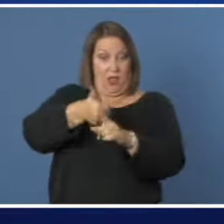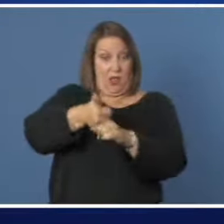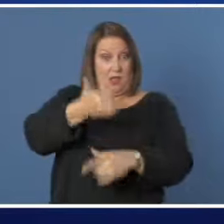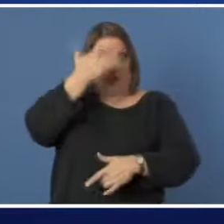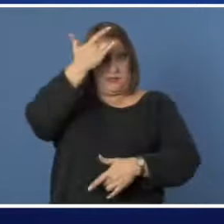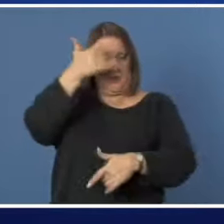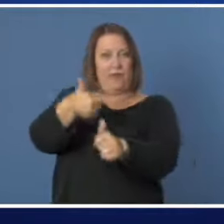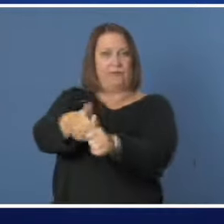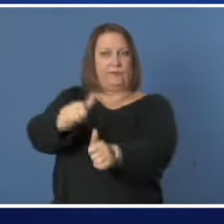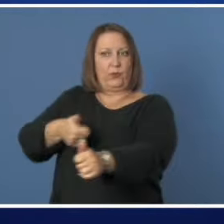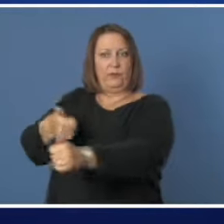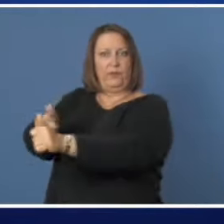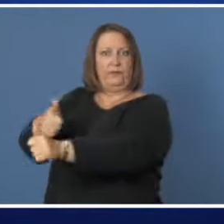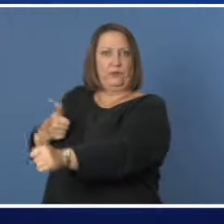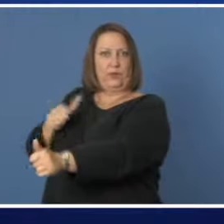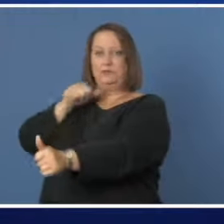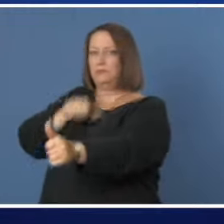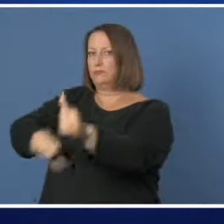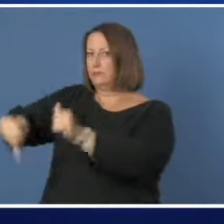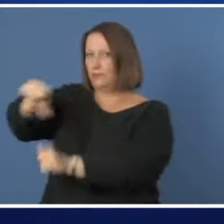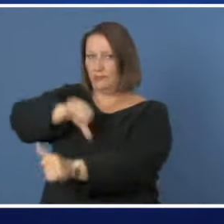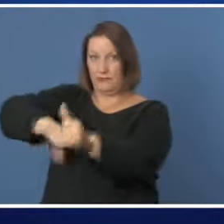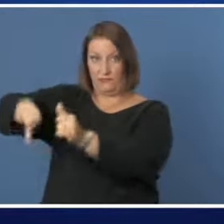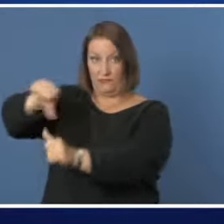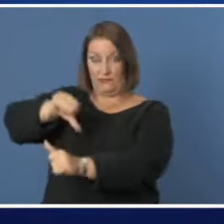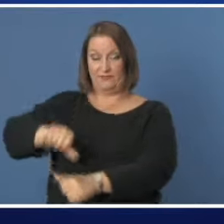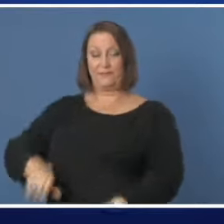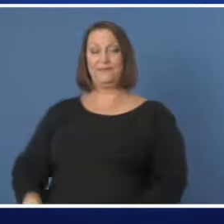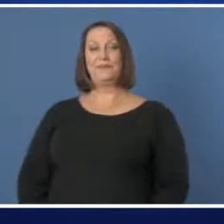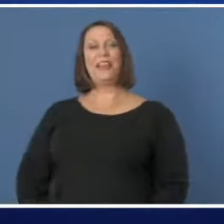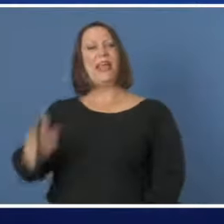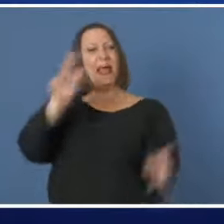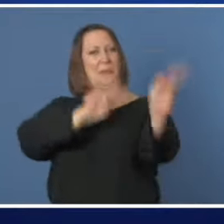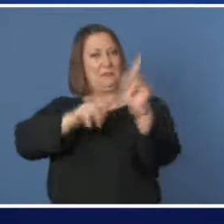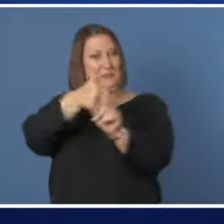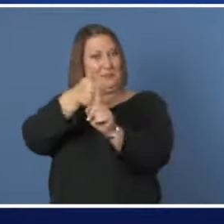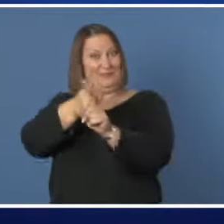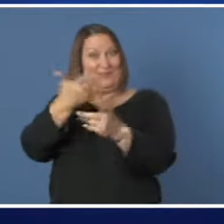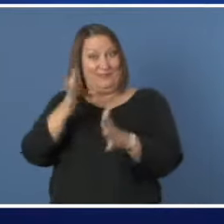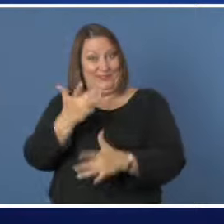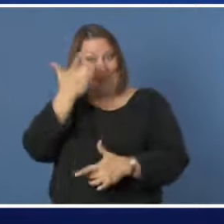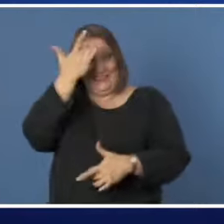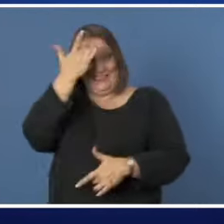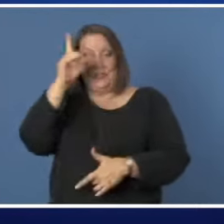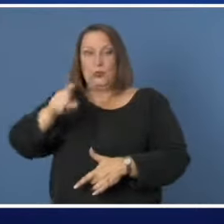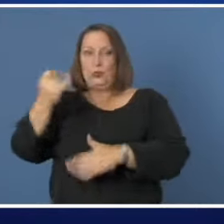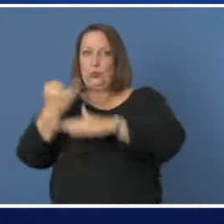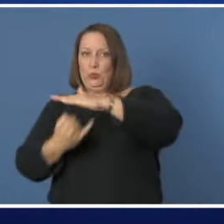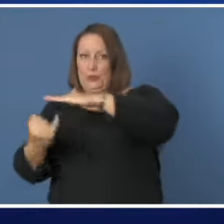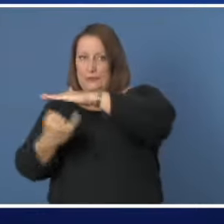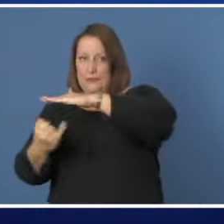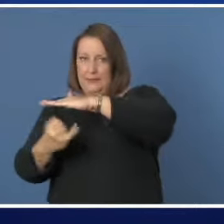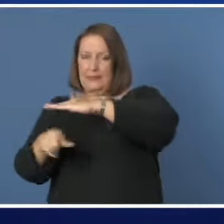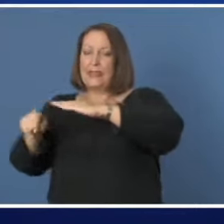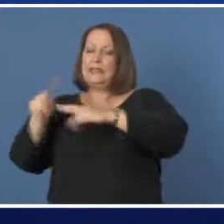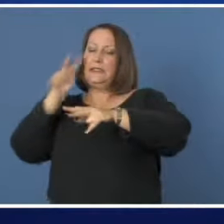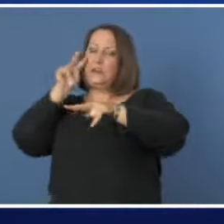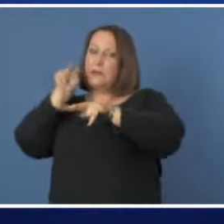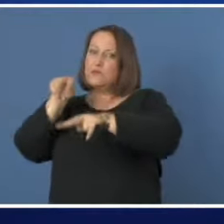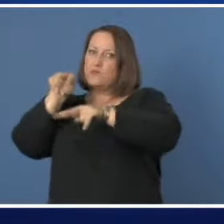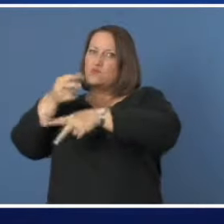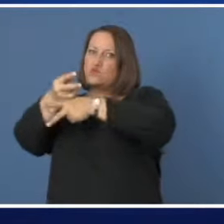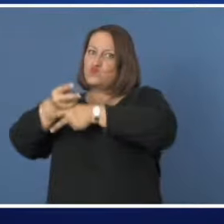sick Patients Patients the disease should be isolated and medically supervised for